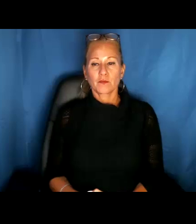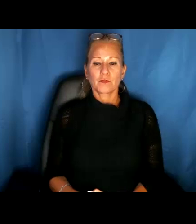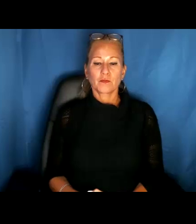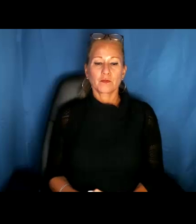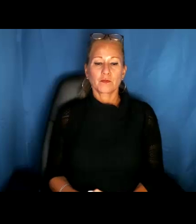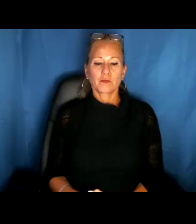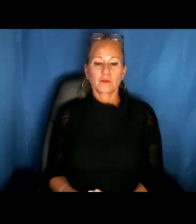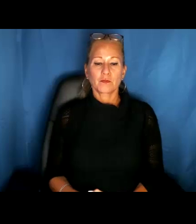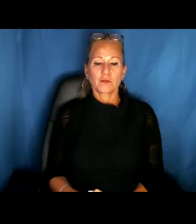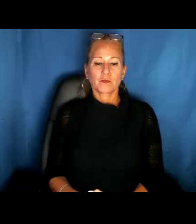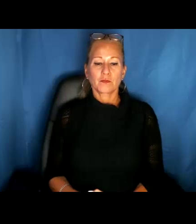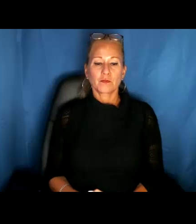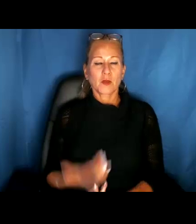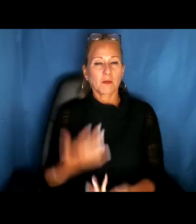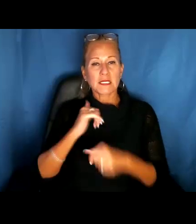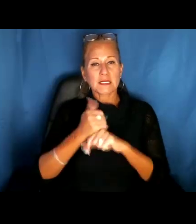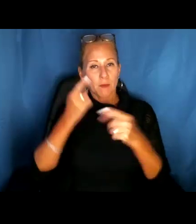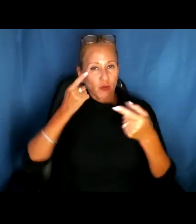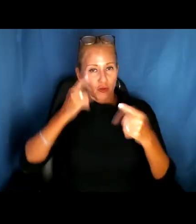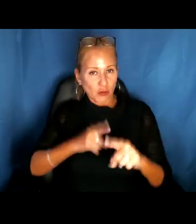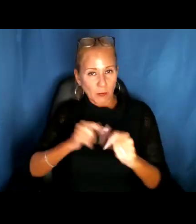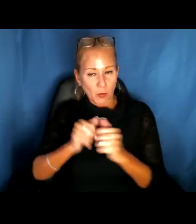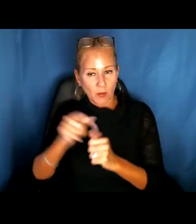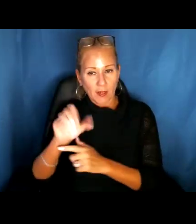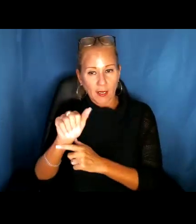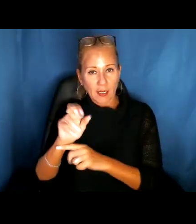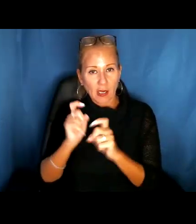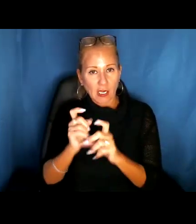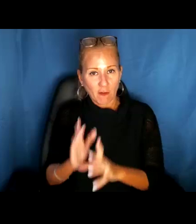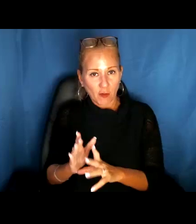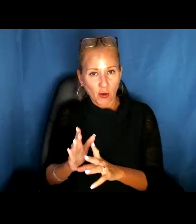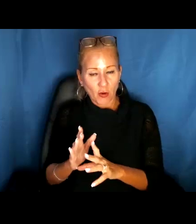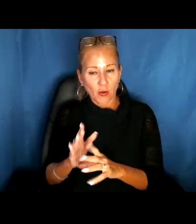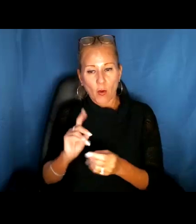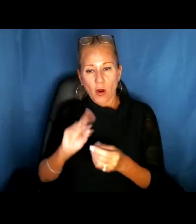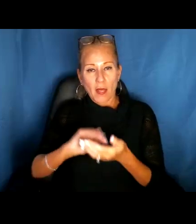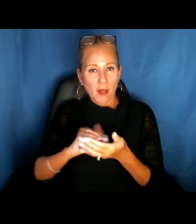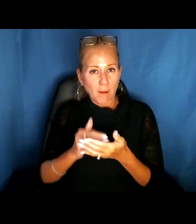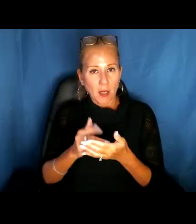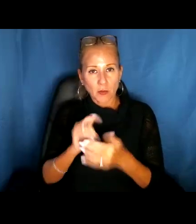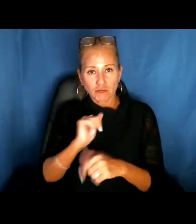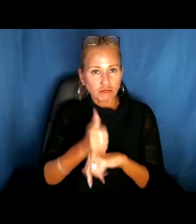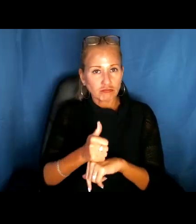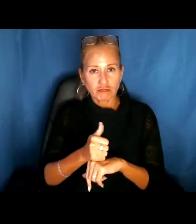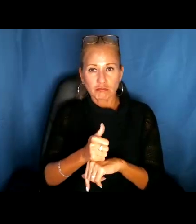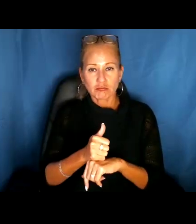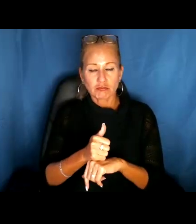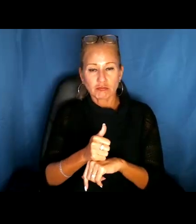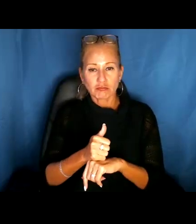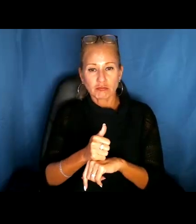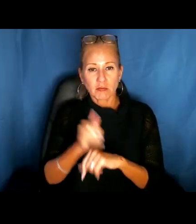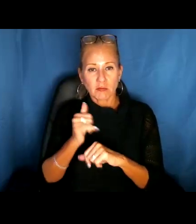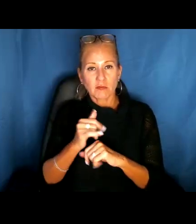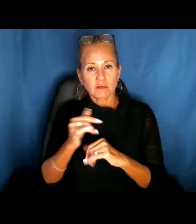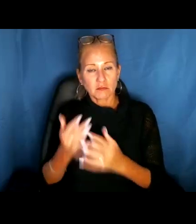and you set up an agreement between you and the caregiver on the amount that, you know, everybody is happy